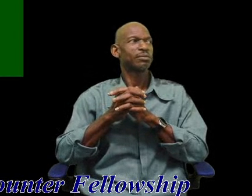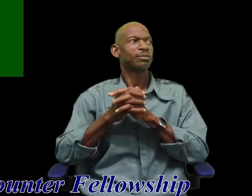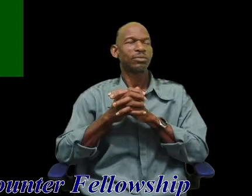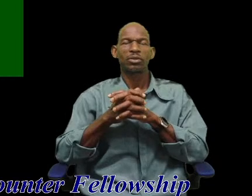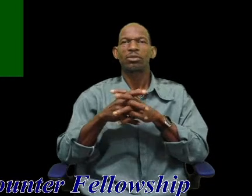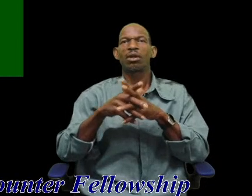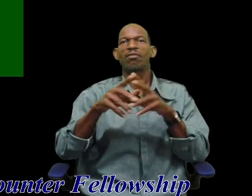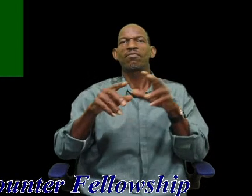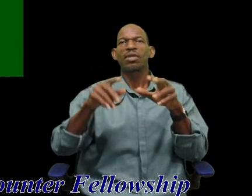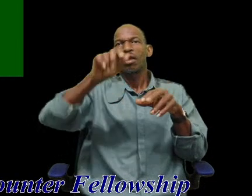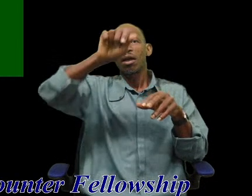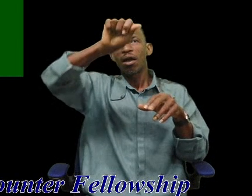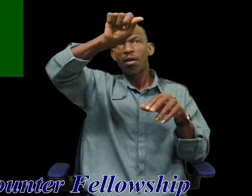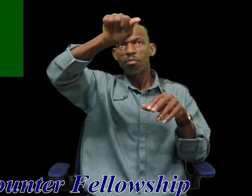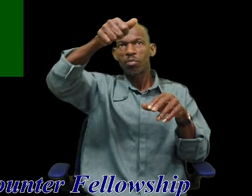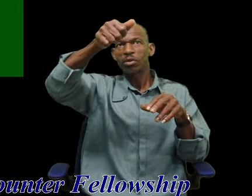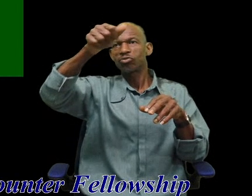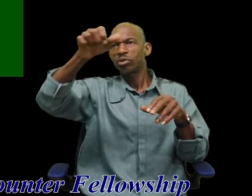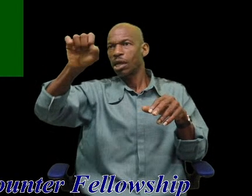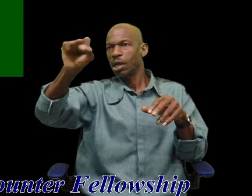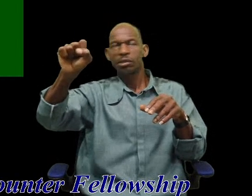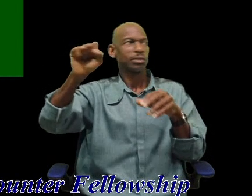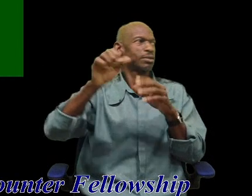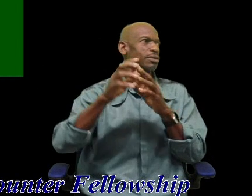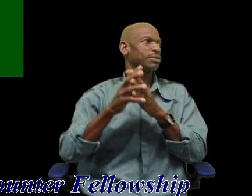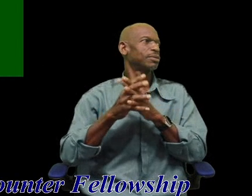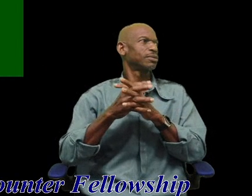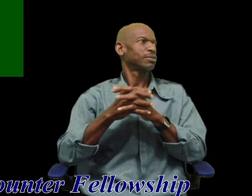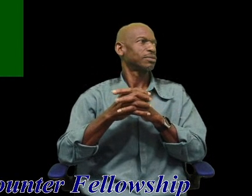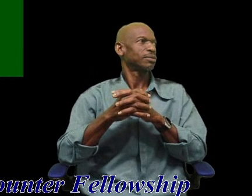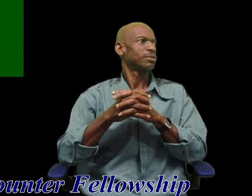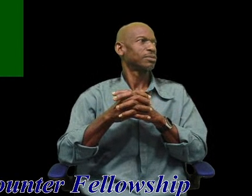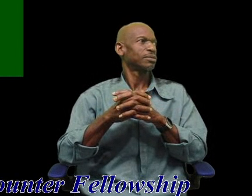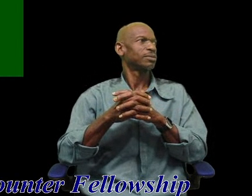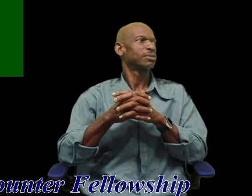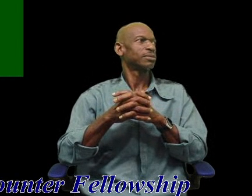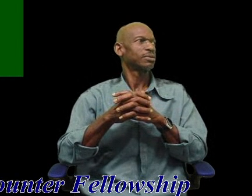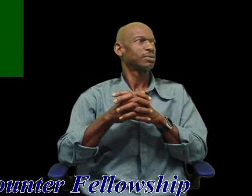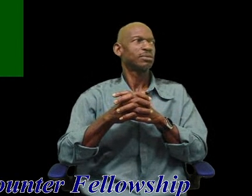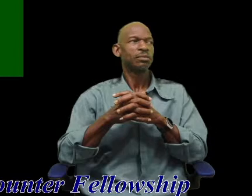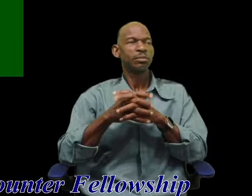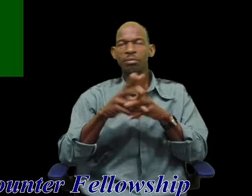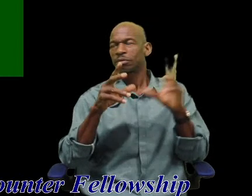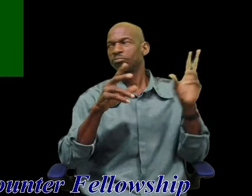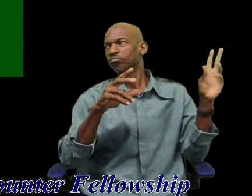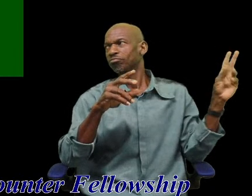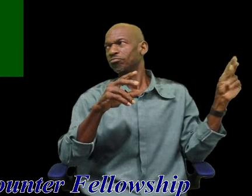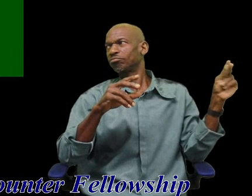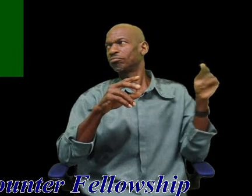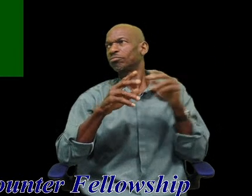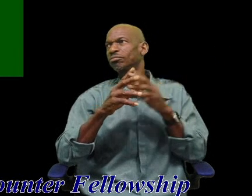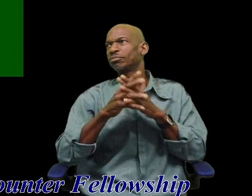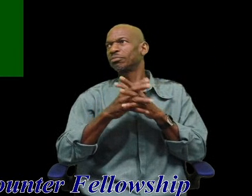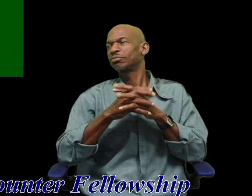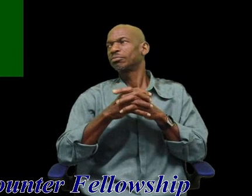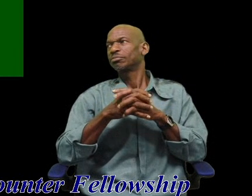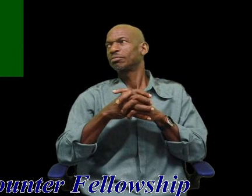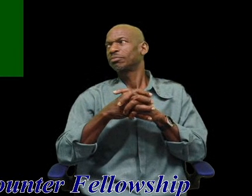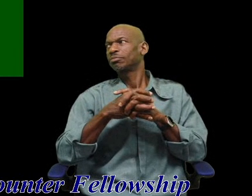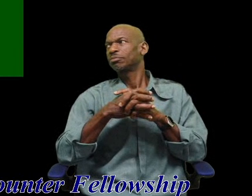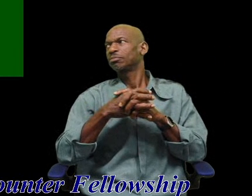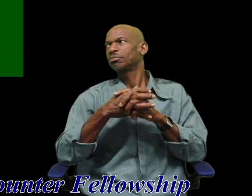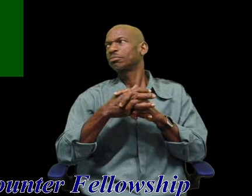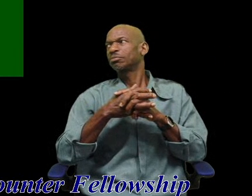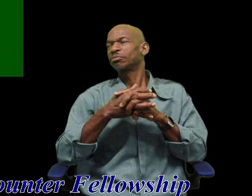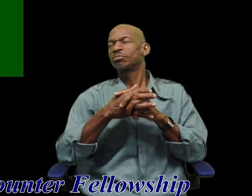and an S to show that this boy, something belongs to him. And what belongs to the boy is